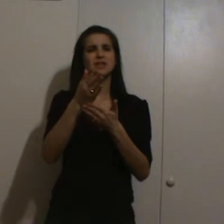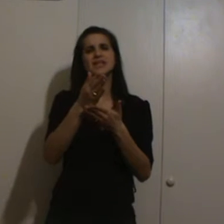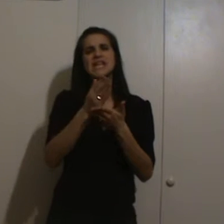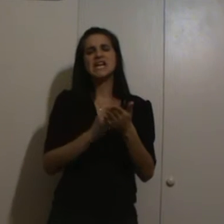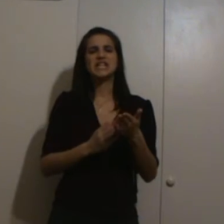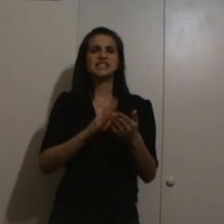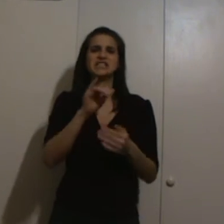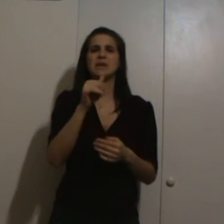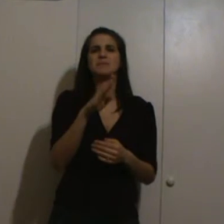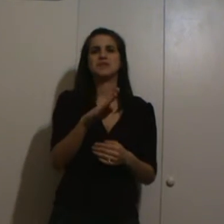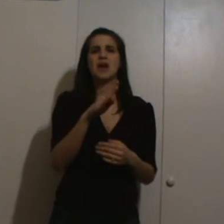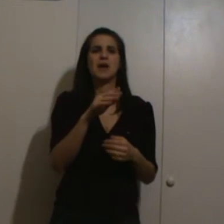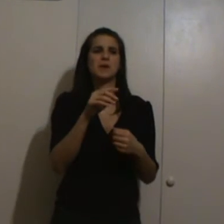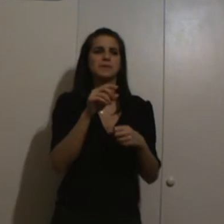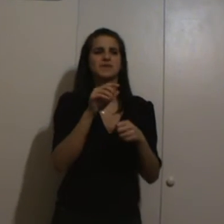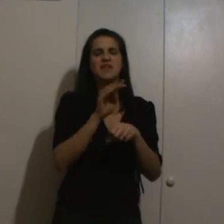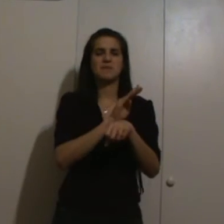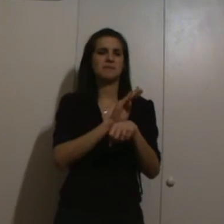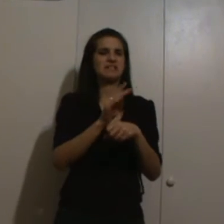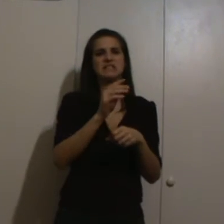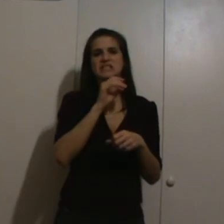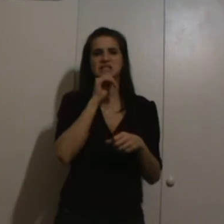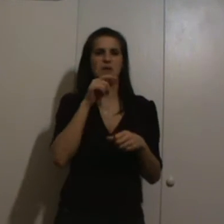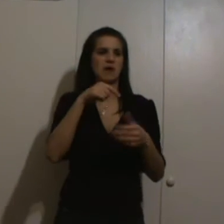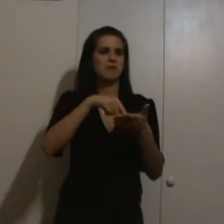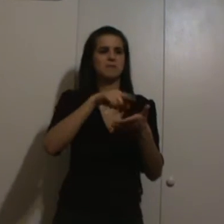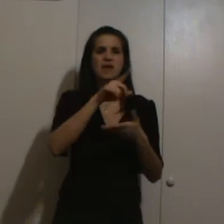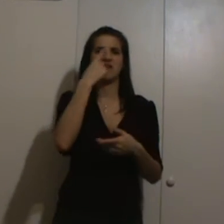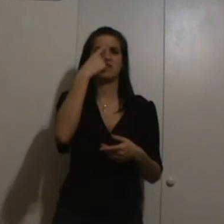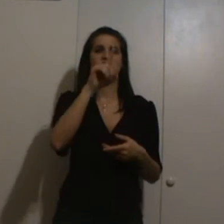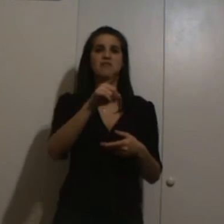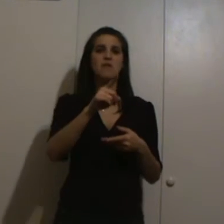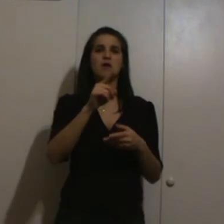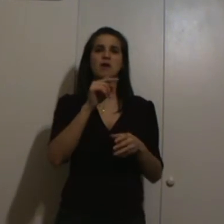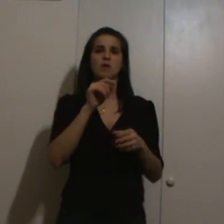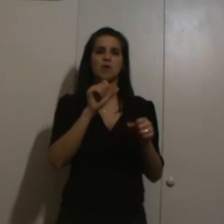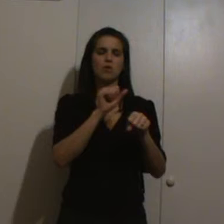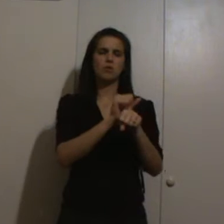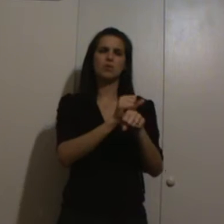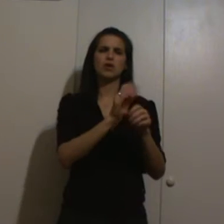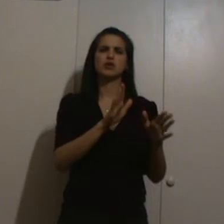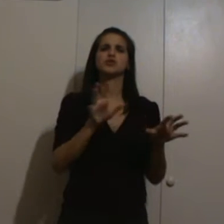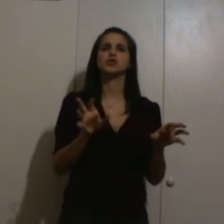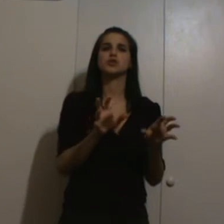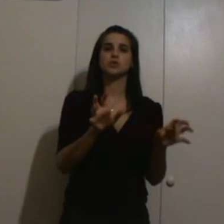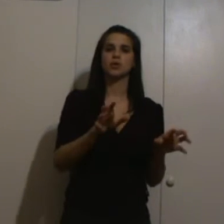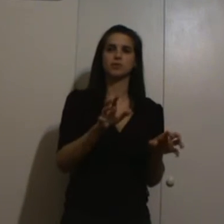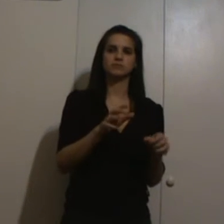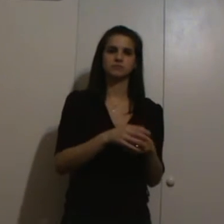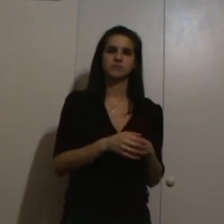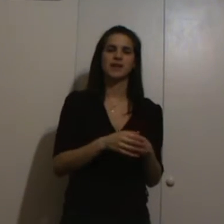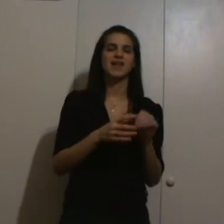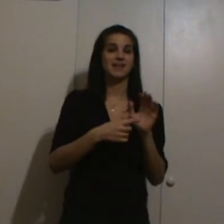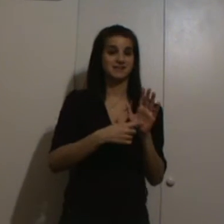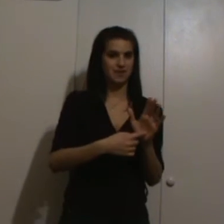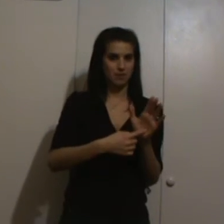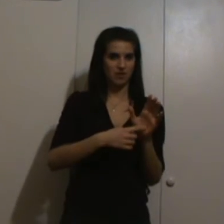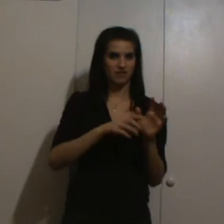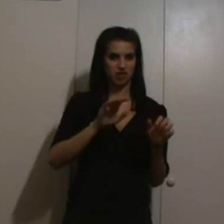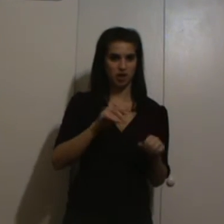long time, and among them was cleaning out the waste barrels. Every spring they did